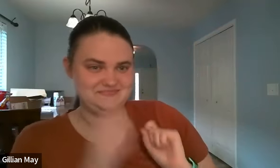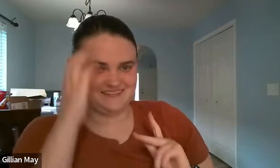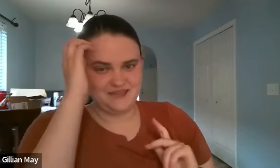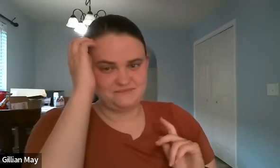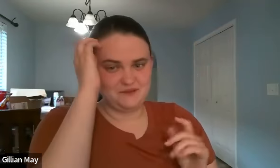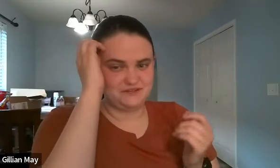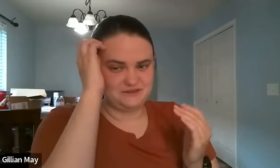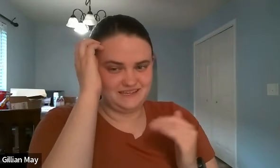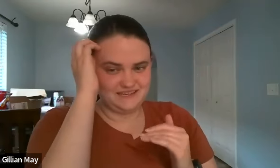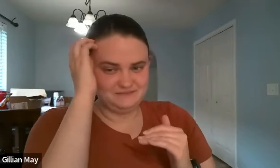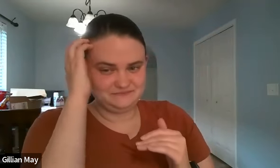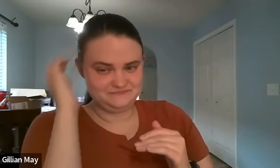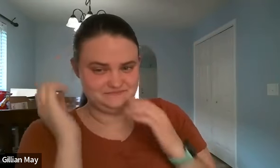Okay, I'm gonna do it again.